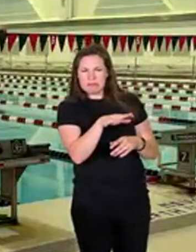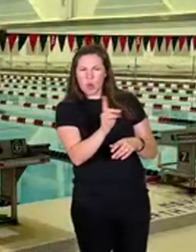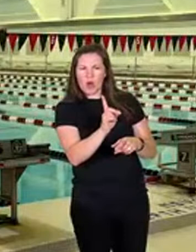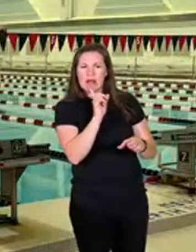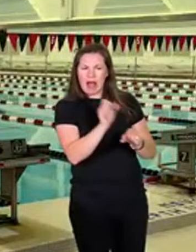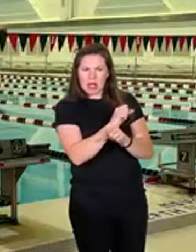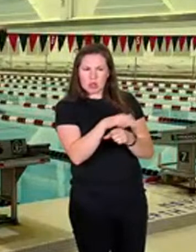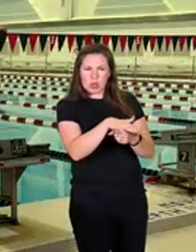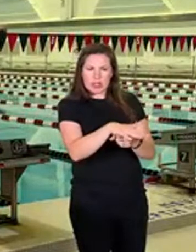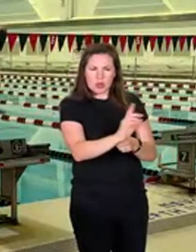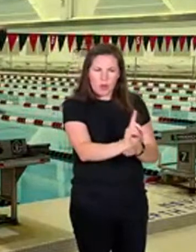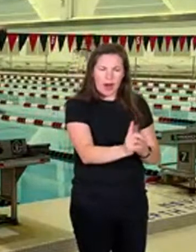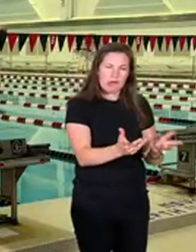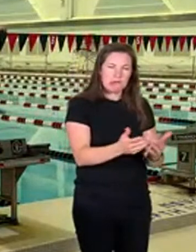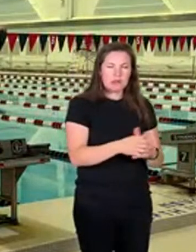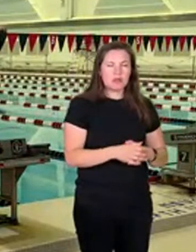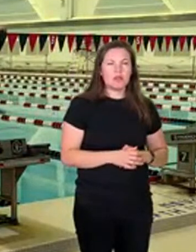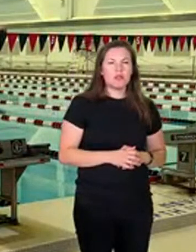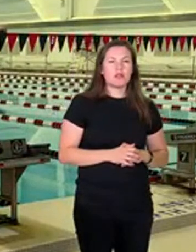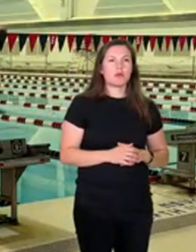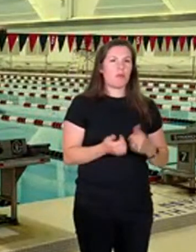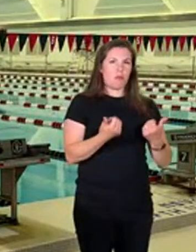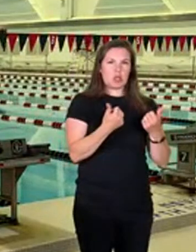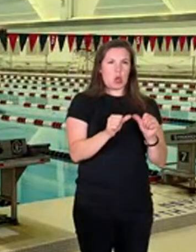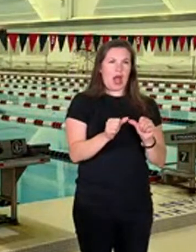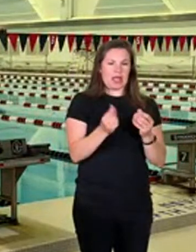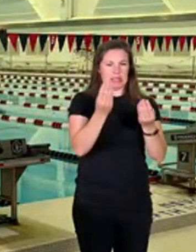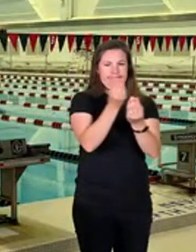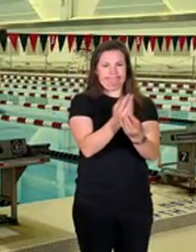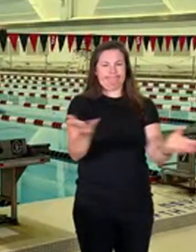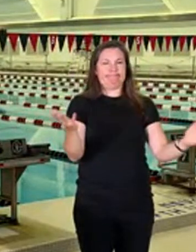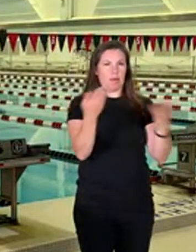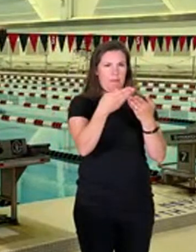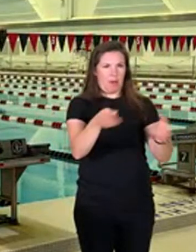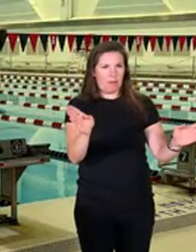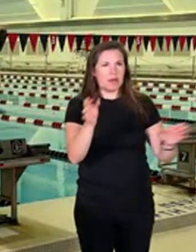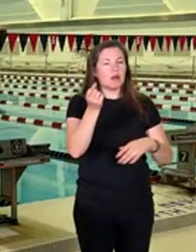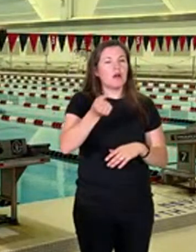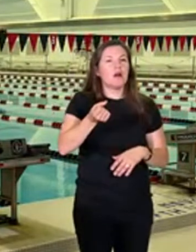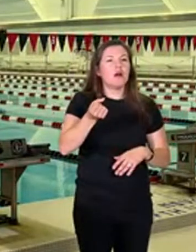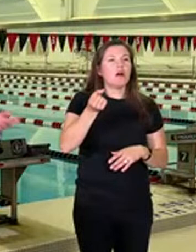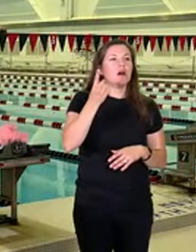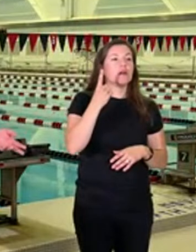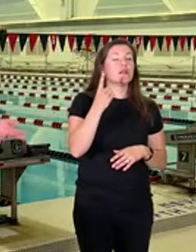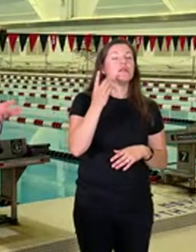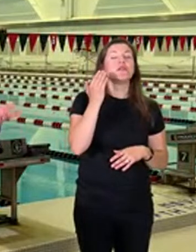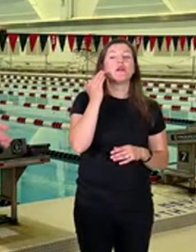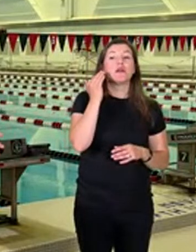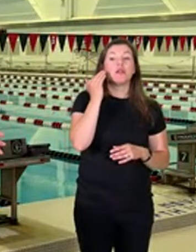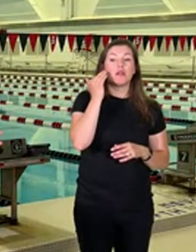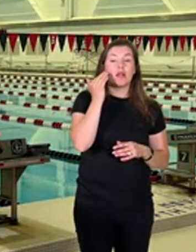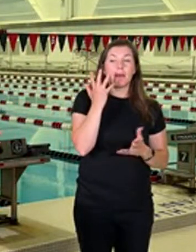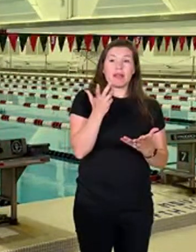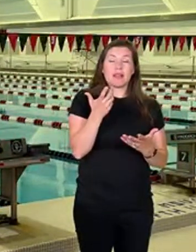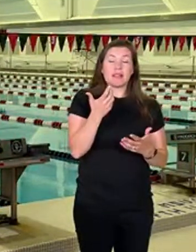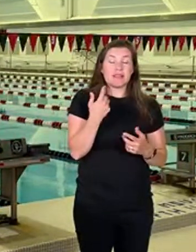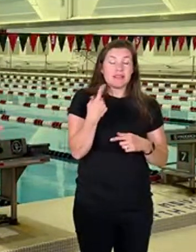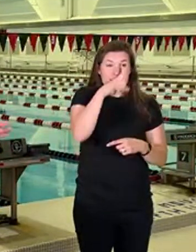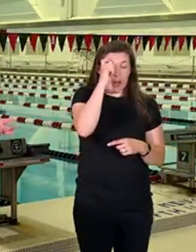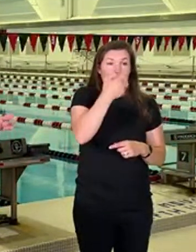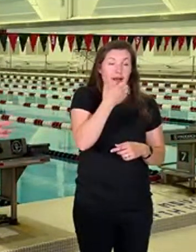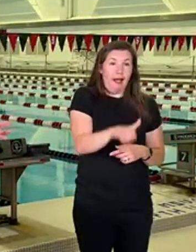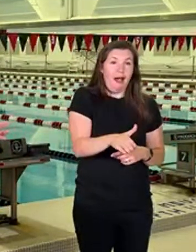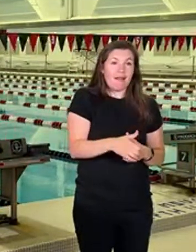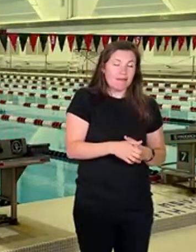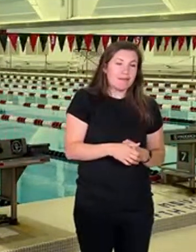location. So we're just trying to get this information out to the public so that they understand. We know that it's been hot, real